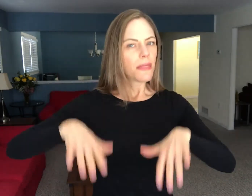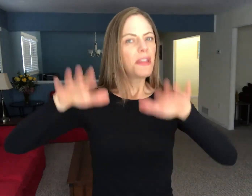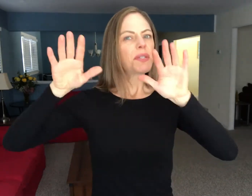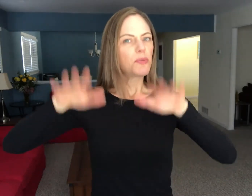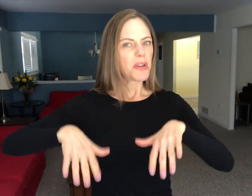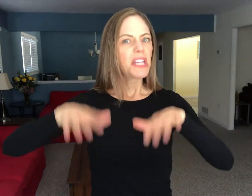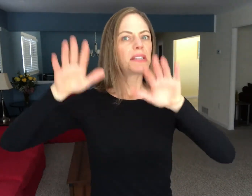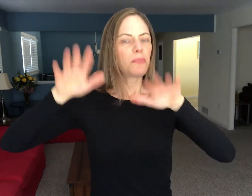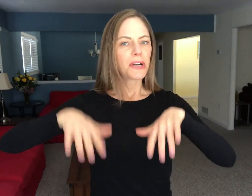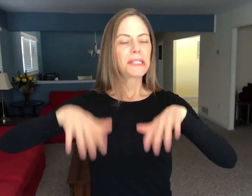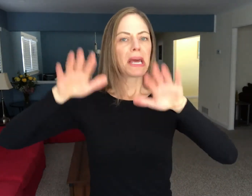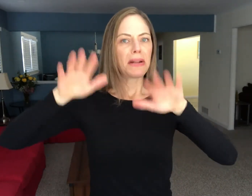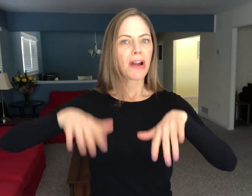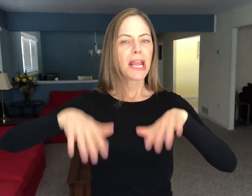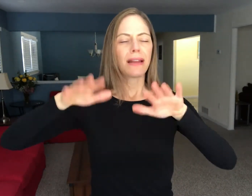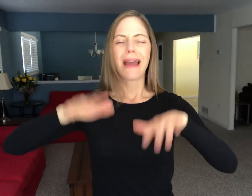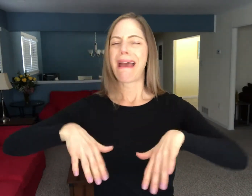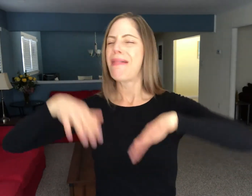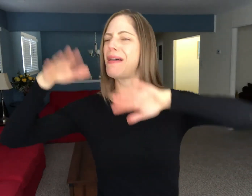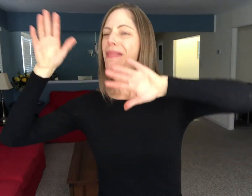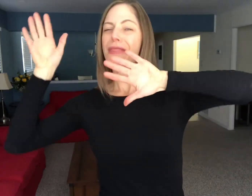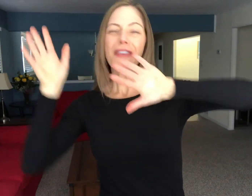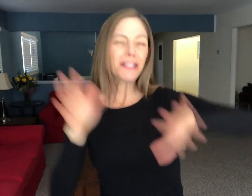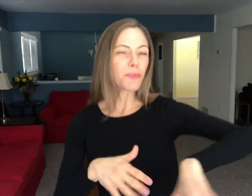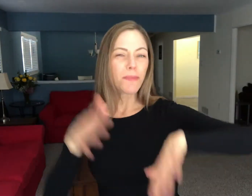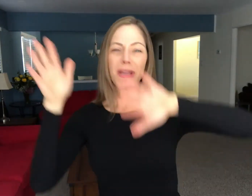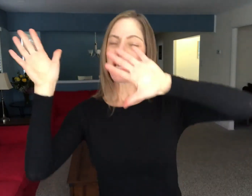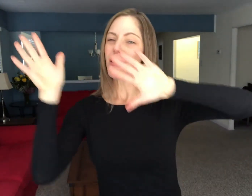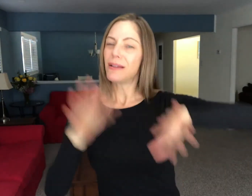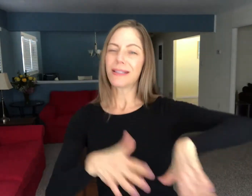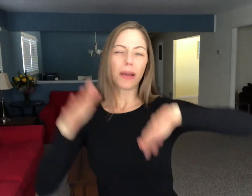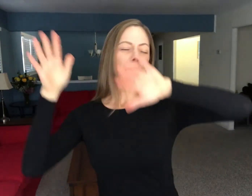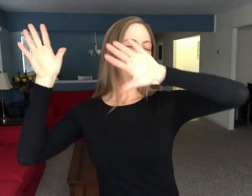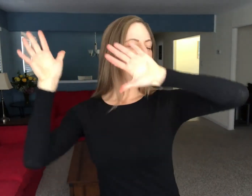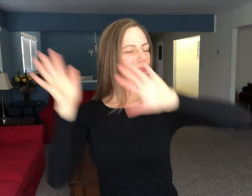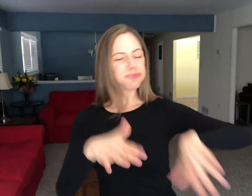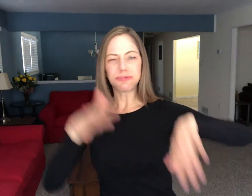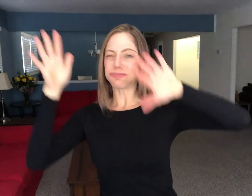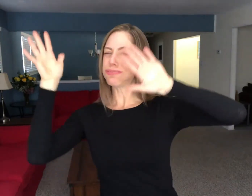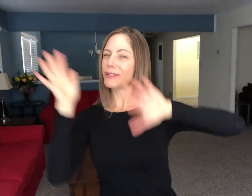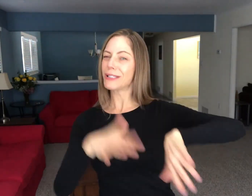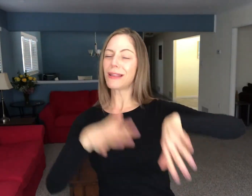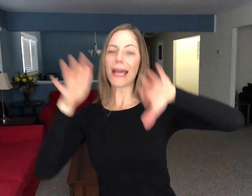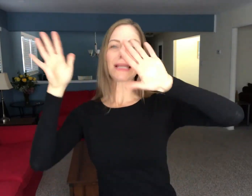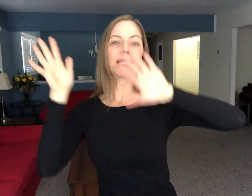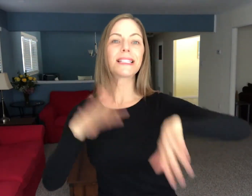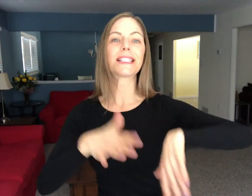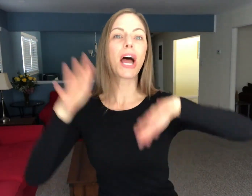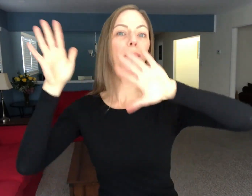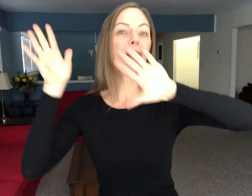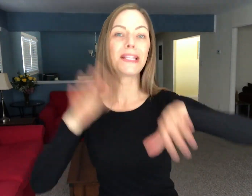This would be some pretty steady rain, and then this would be some slanted sideways